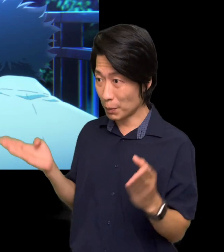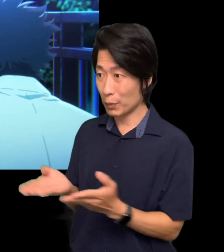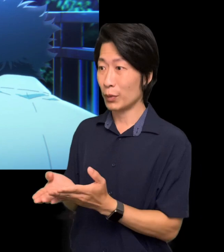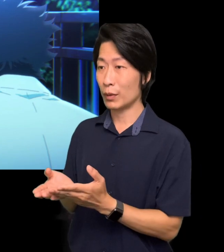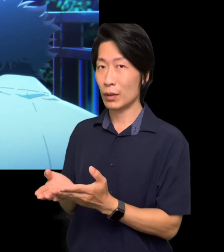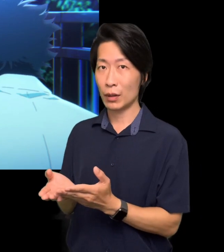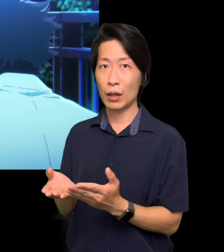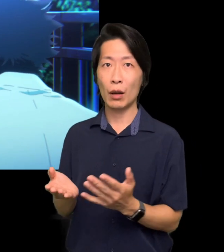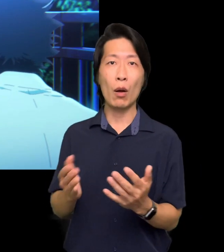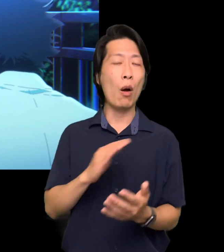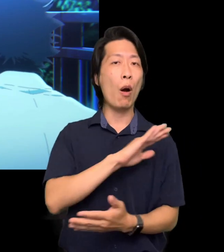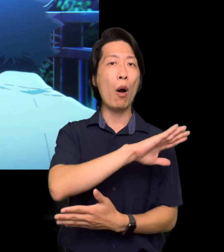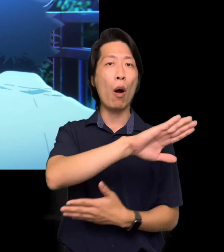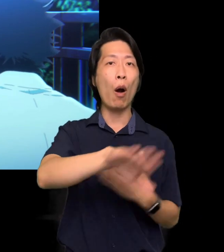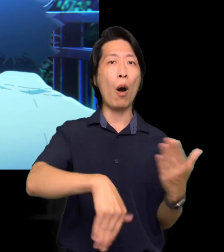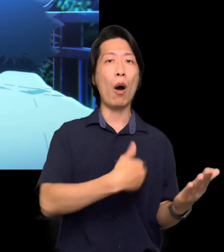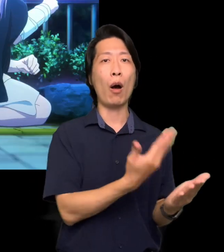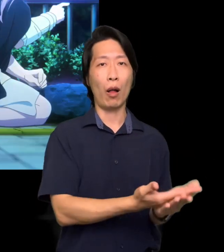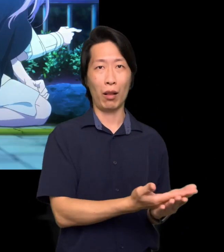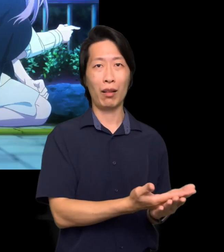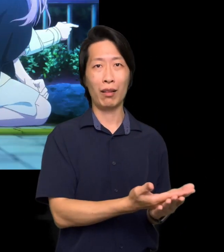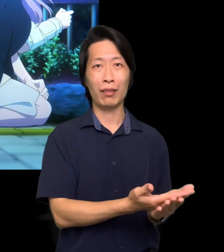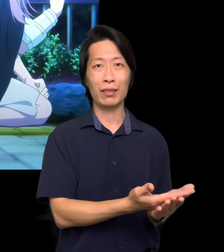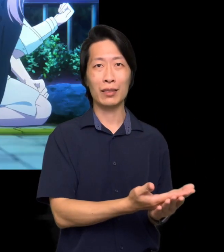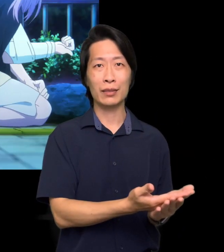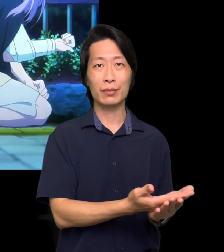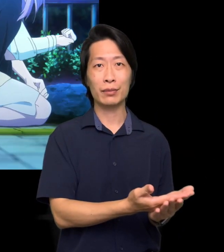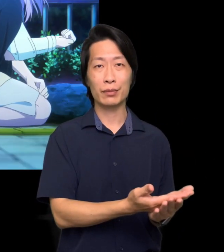Zenbu, all.